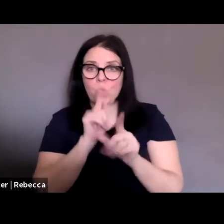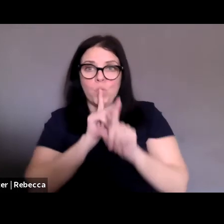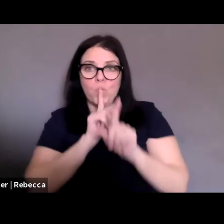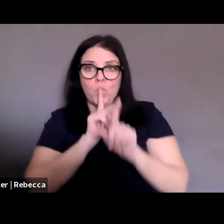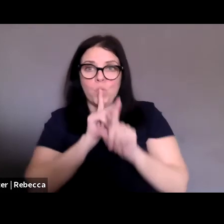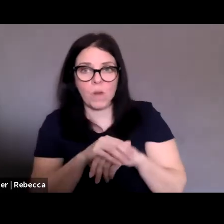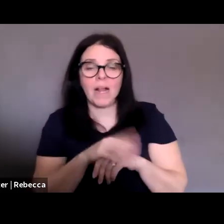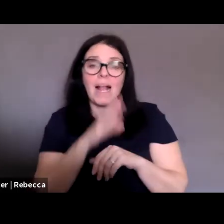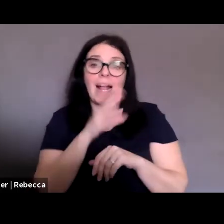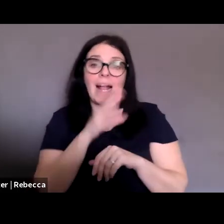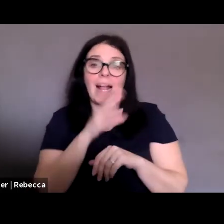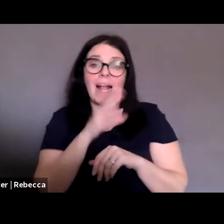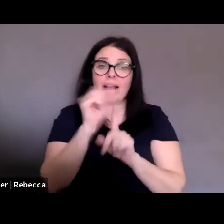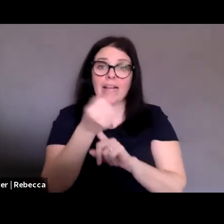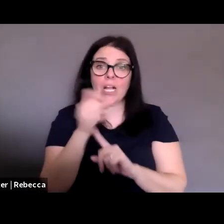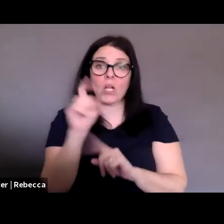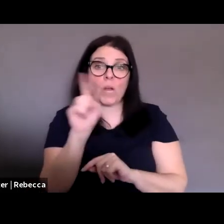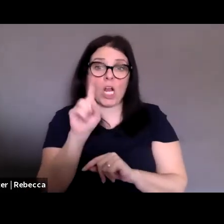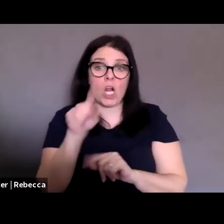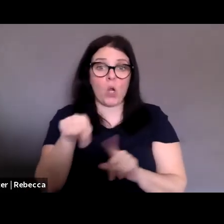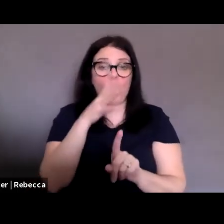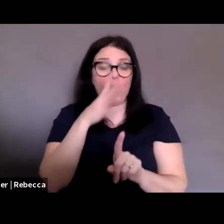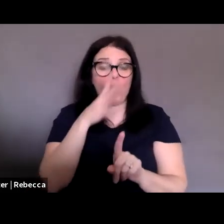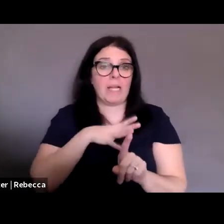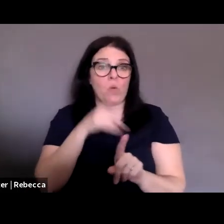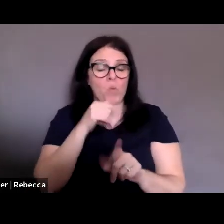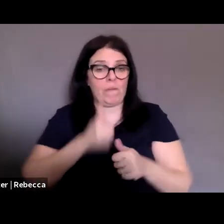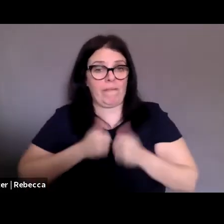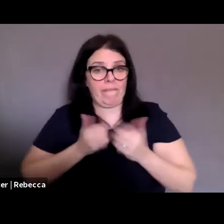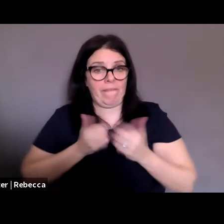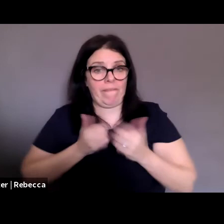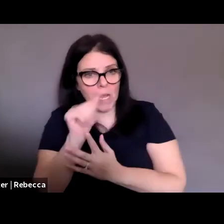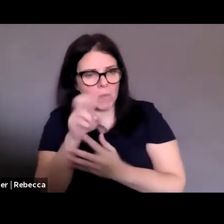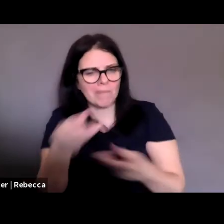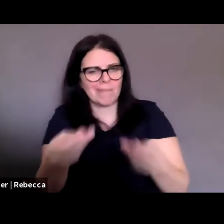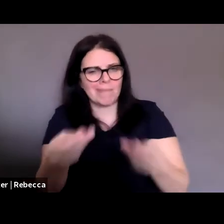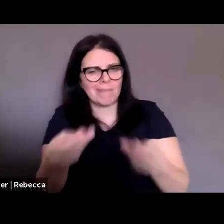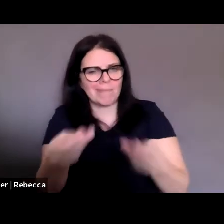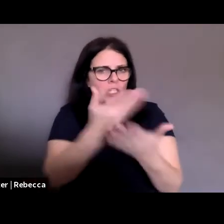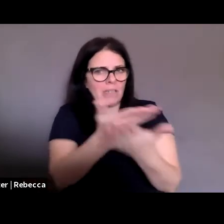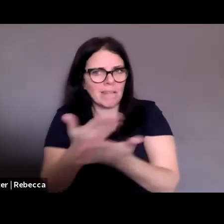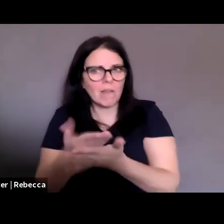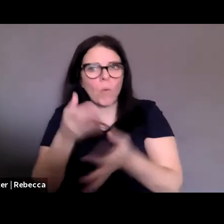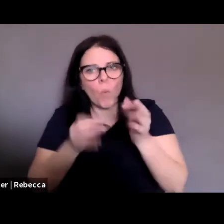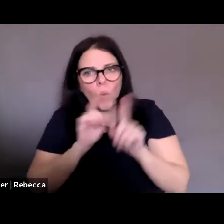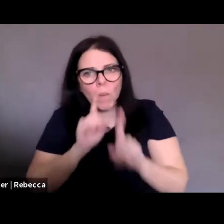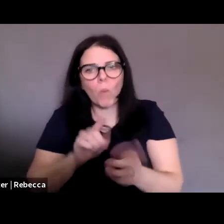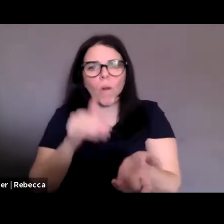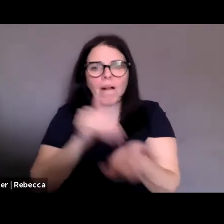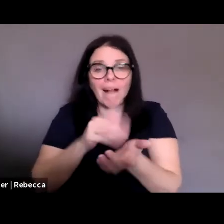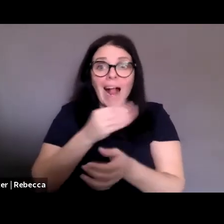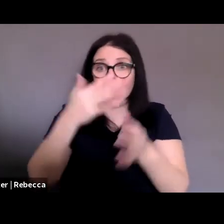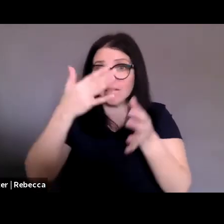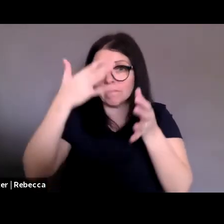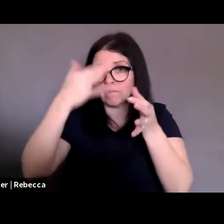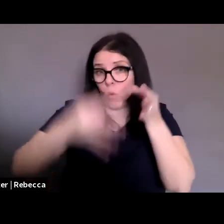abused women who also provided us with different documents such as court report, child protection report, and court decisions. So